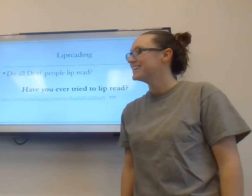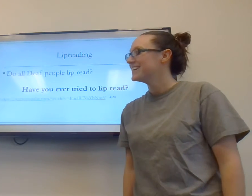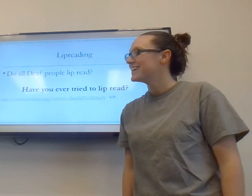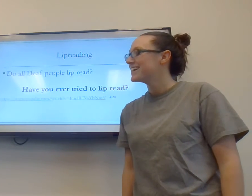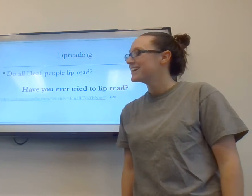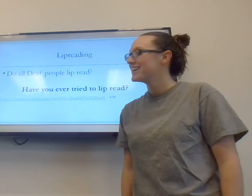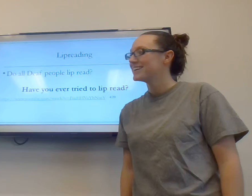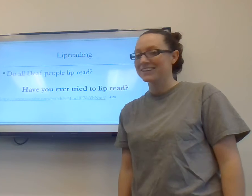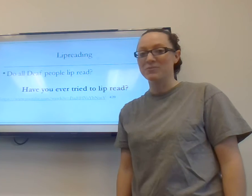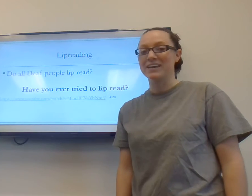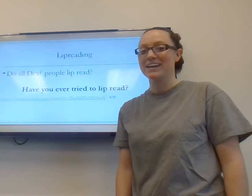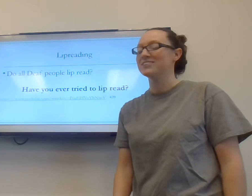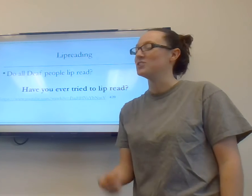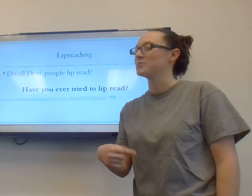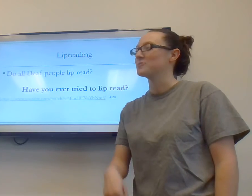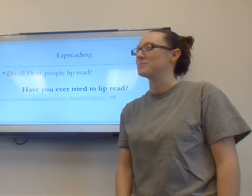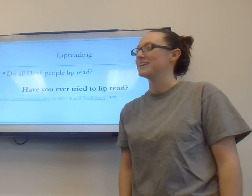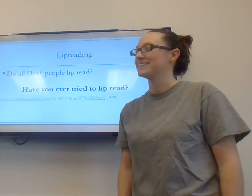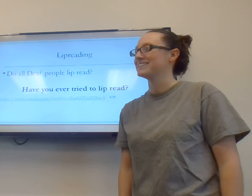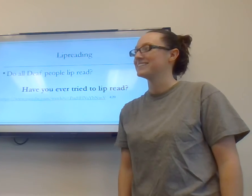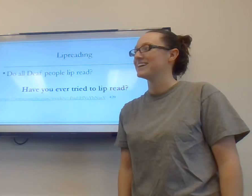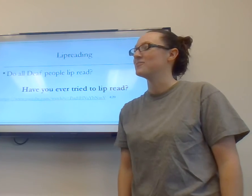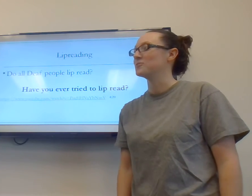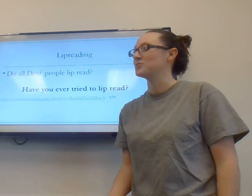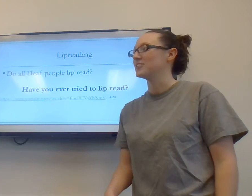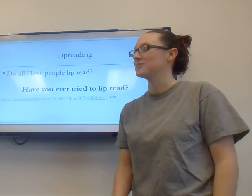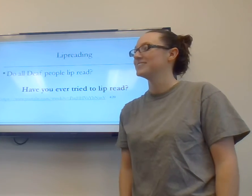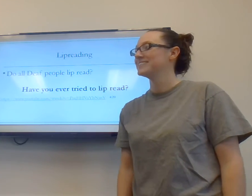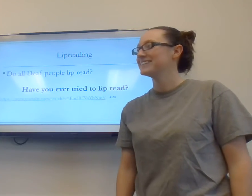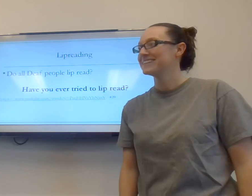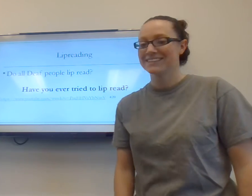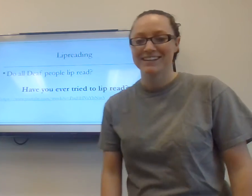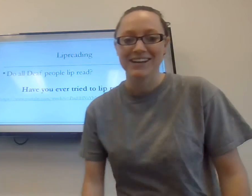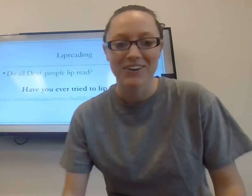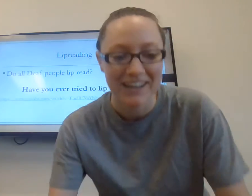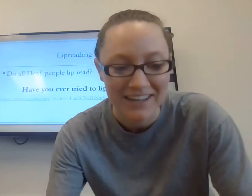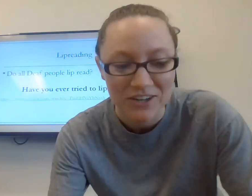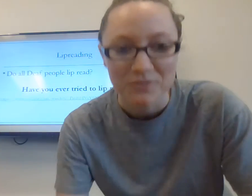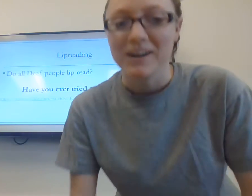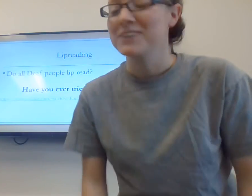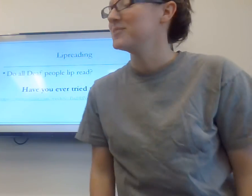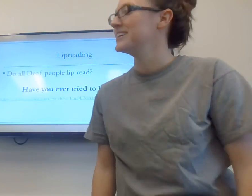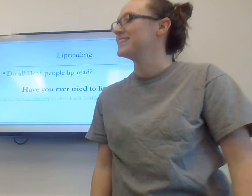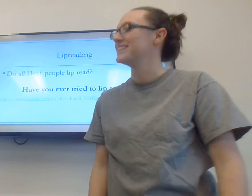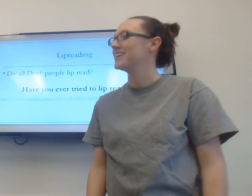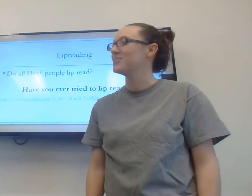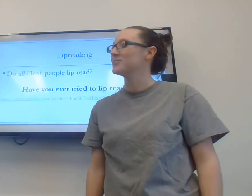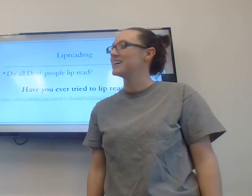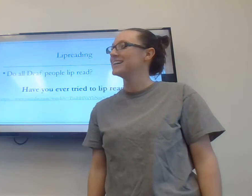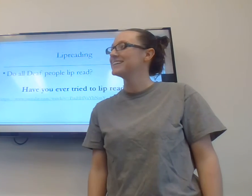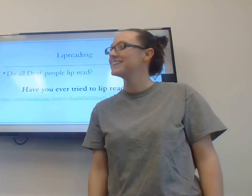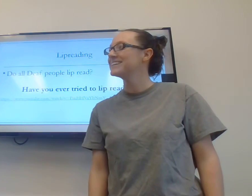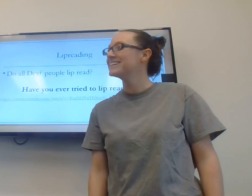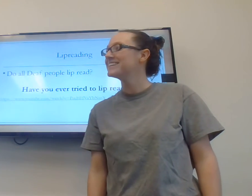wanted to look at that. Yeah, we can. Do you want to replay it? And we'll do another one? I'm fine with it. Okay. You're fine with the whole signing? I think,